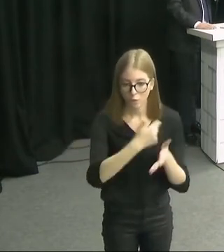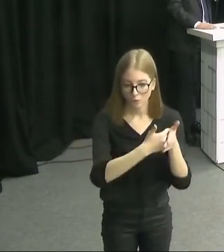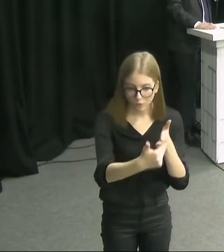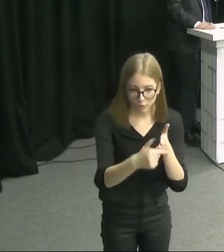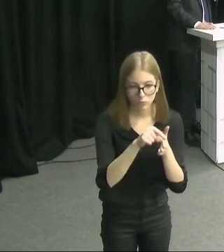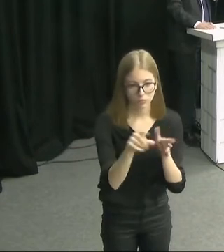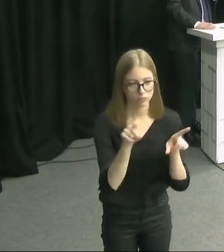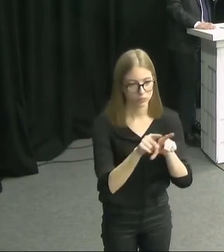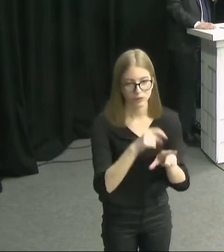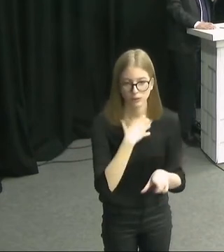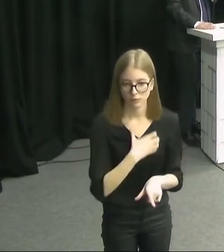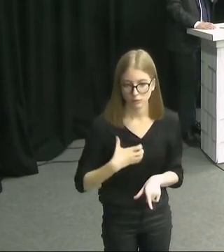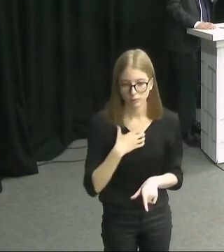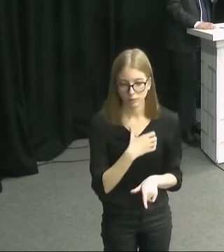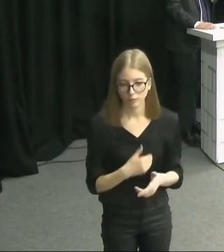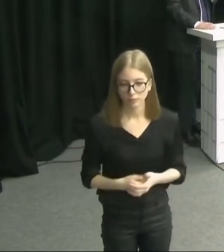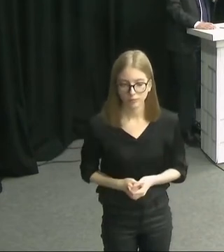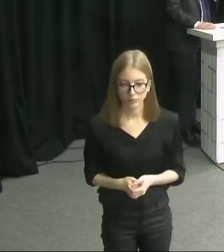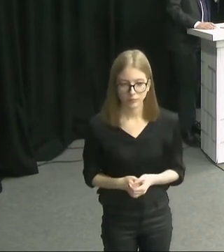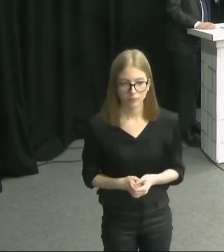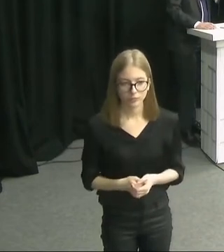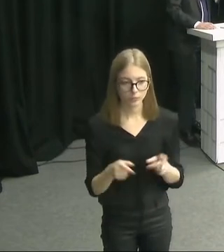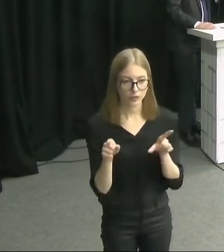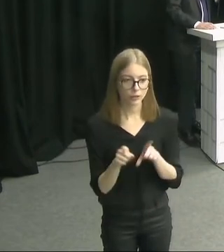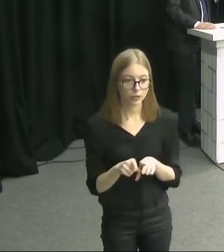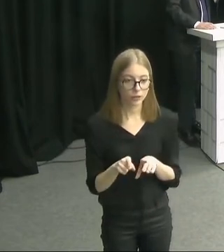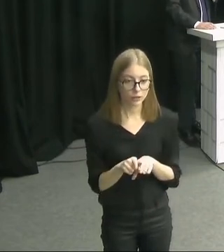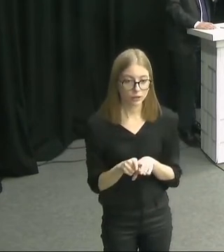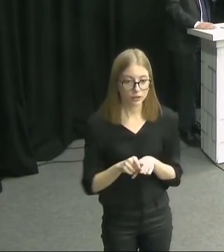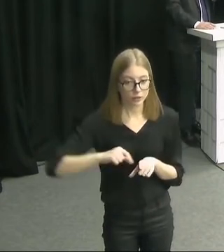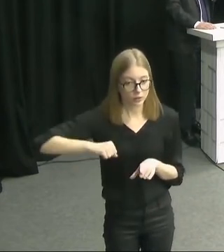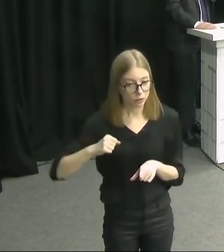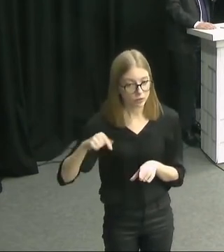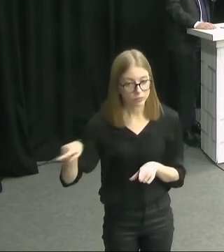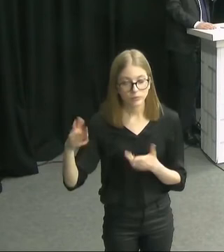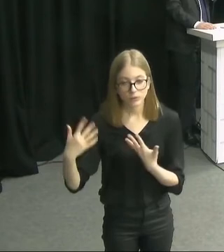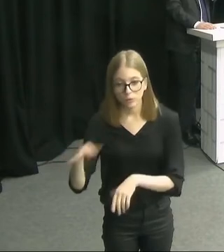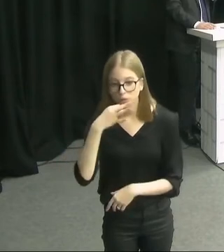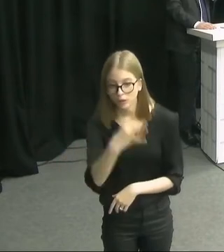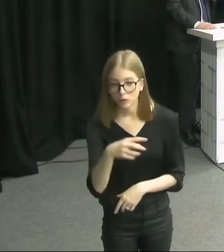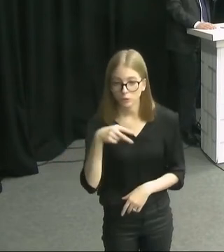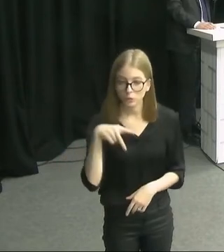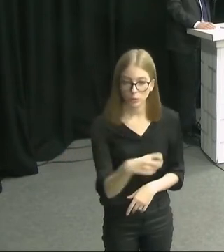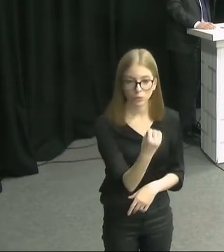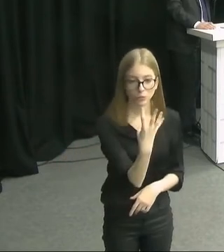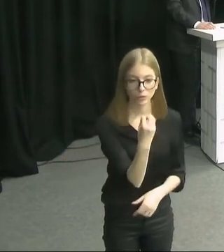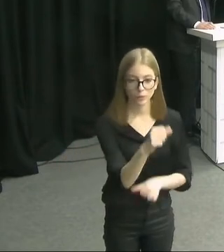As colleagues have already mentioned, Alvydas Žabolis, one of the alumni of